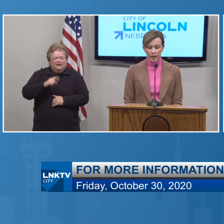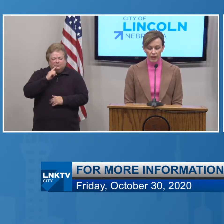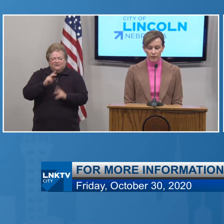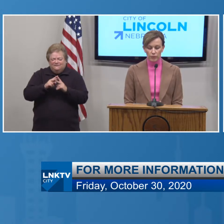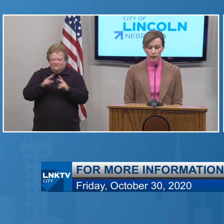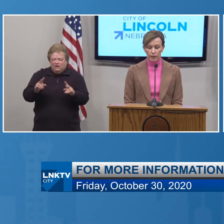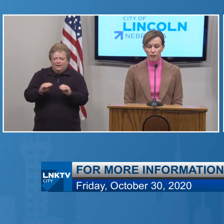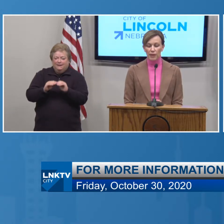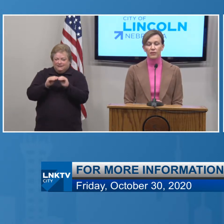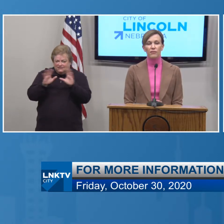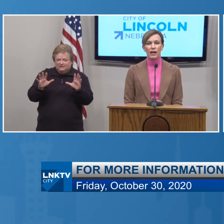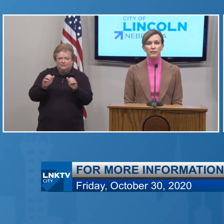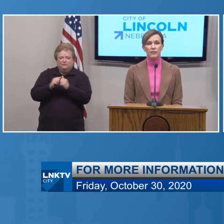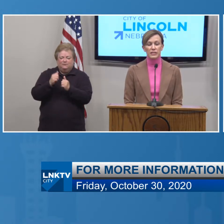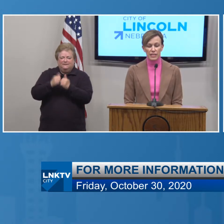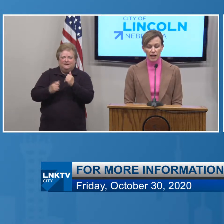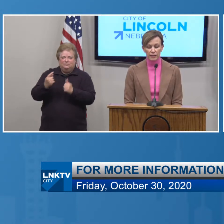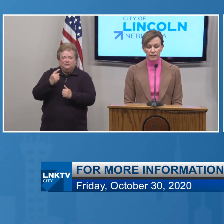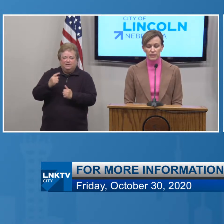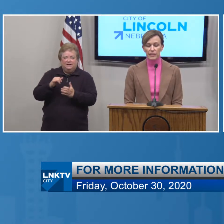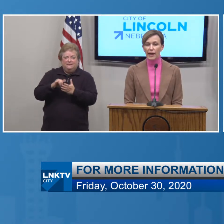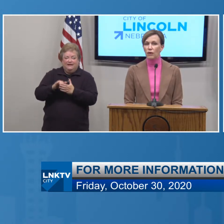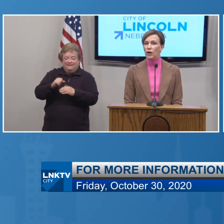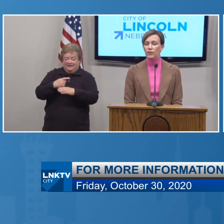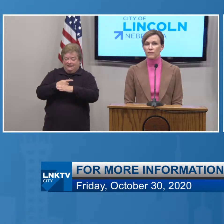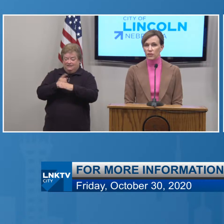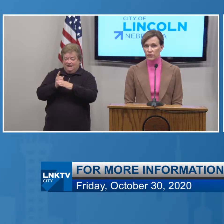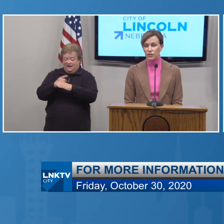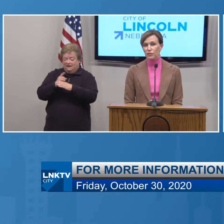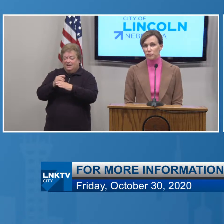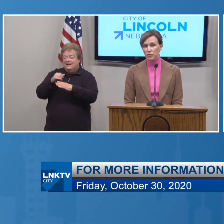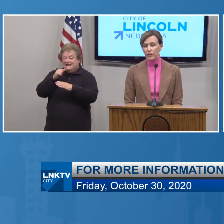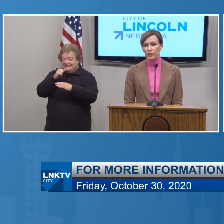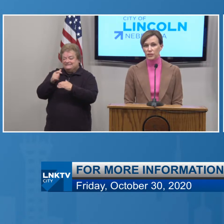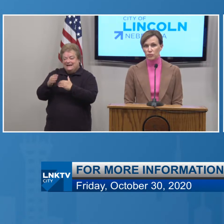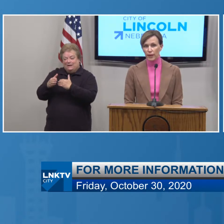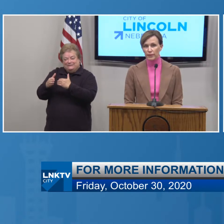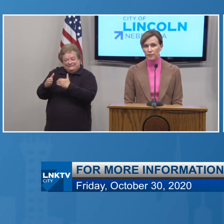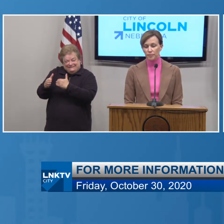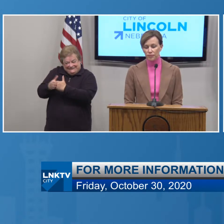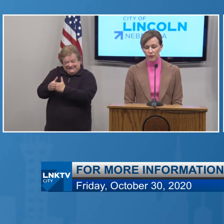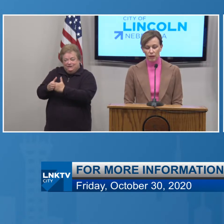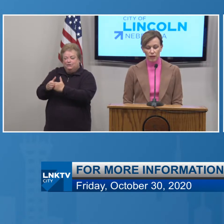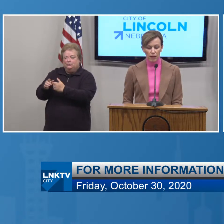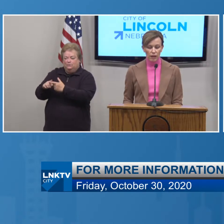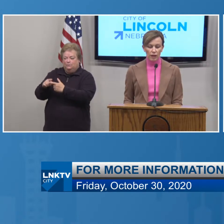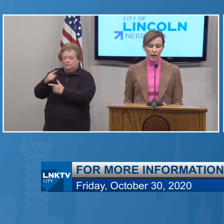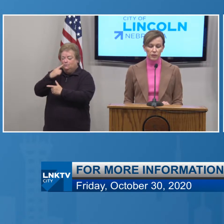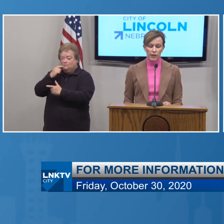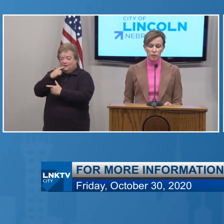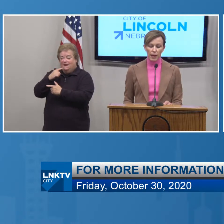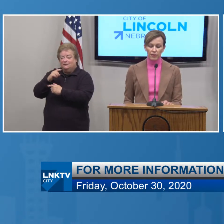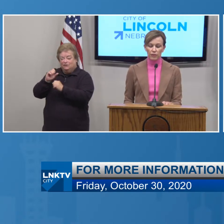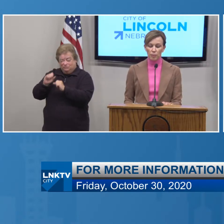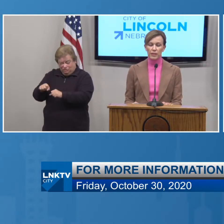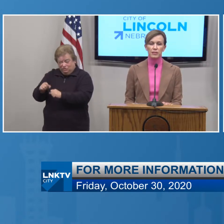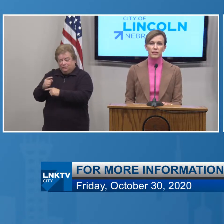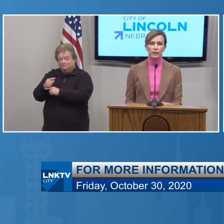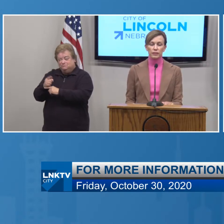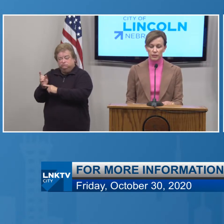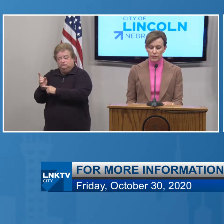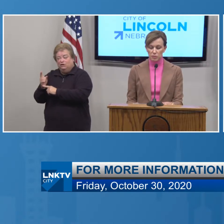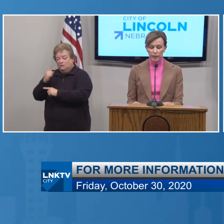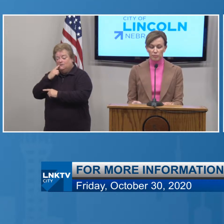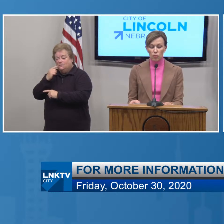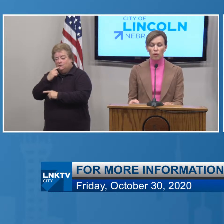clear with everyone about the fact that the dial is now on the verge of moving into red. Health Director Pat Lopez